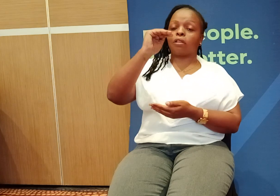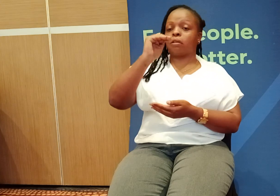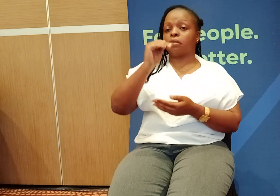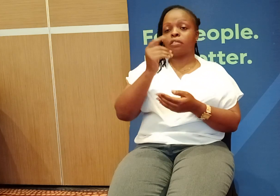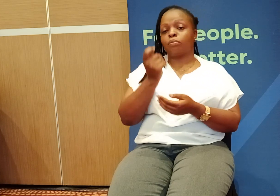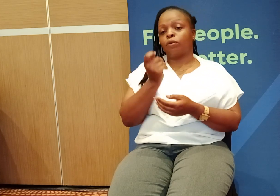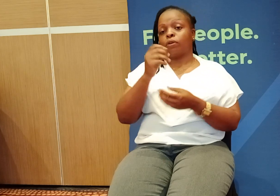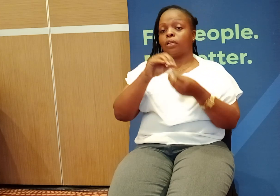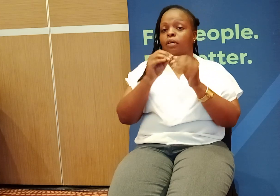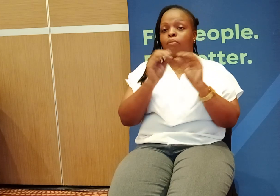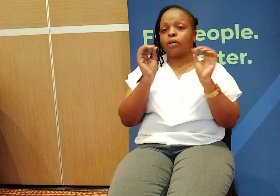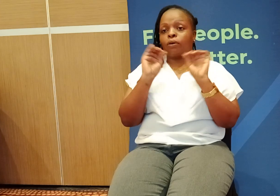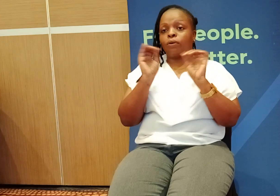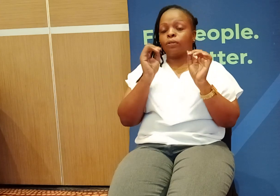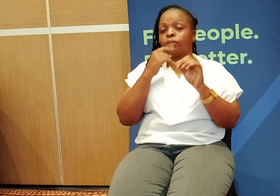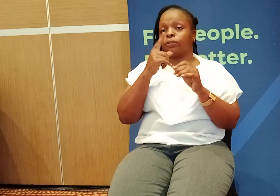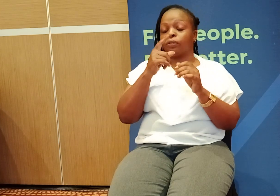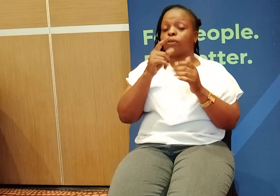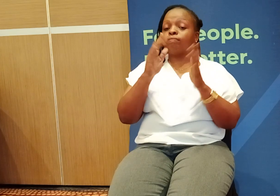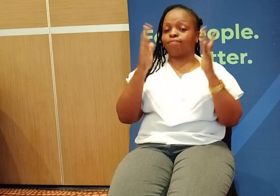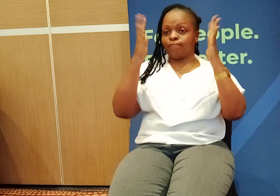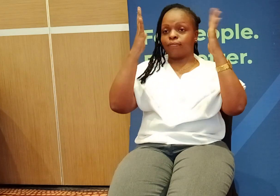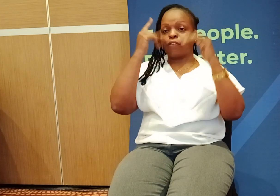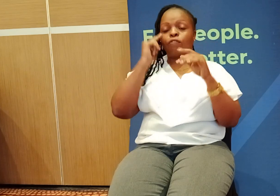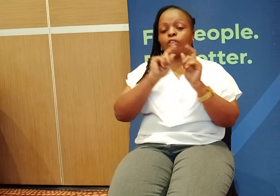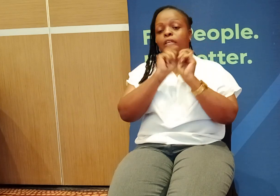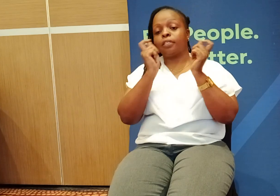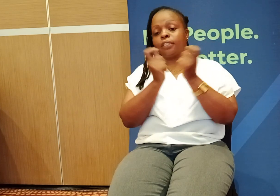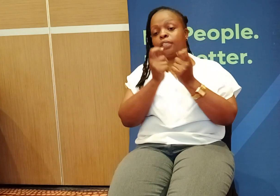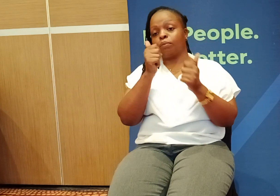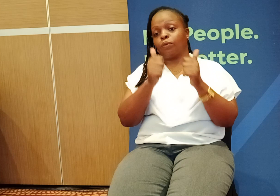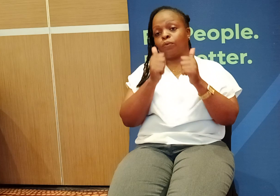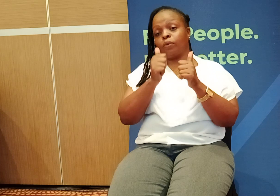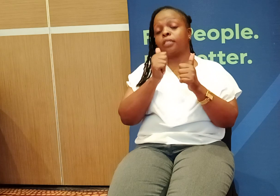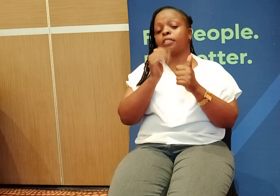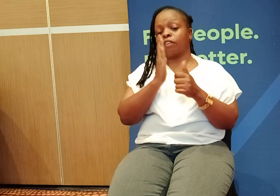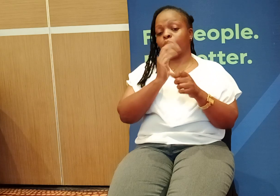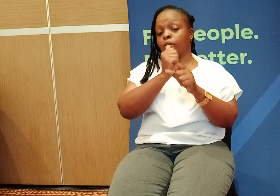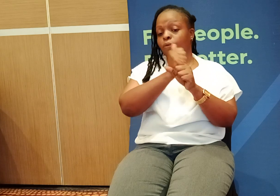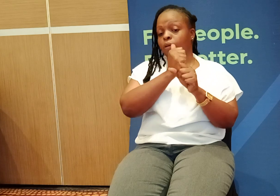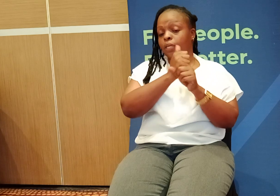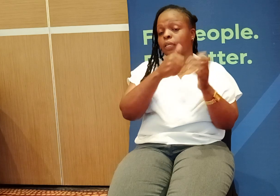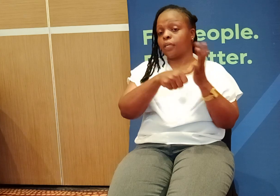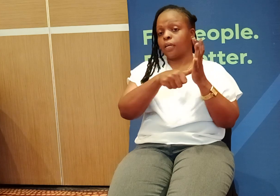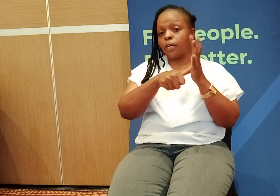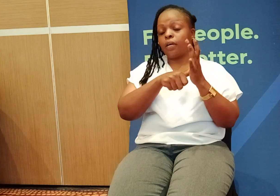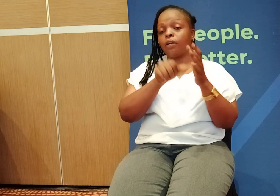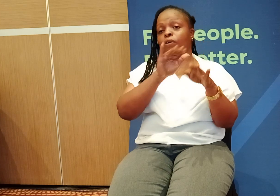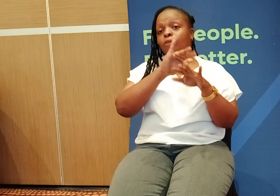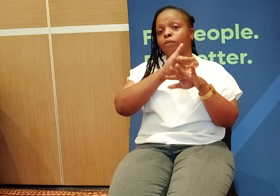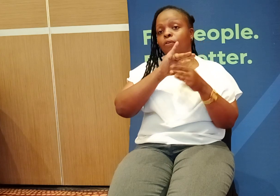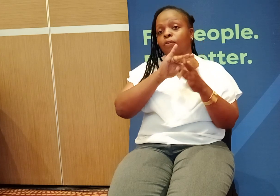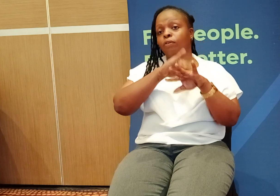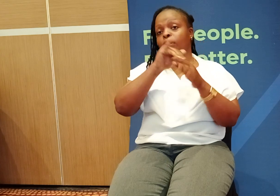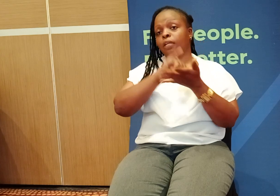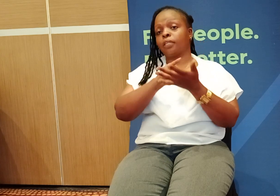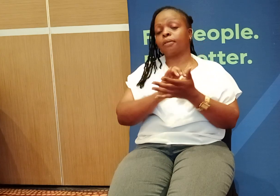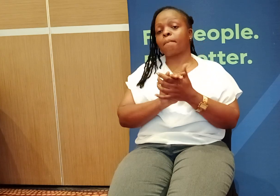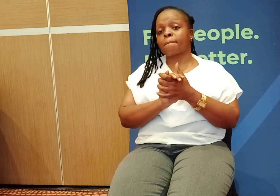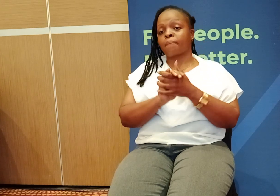number. So a round of applause for the team that has been doing this. When you look at